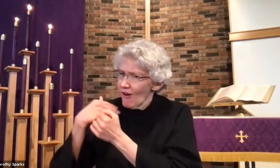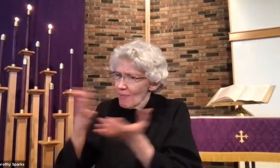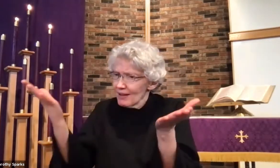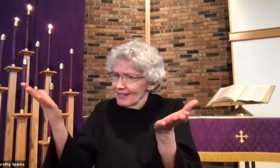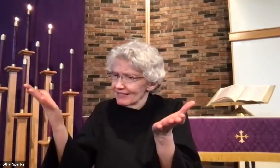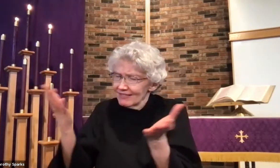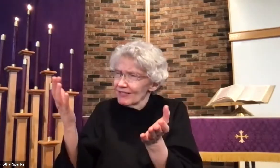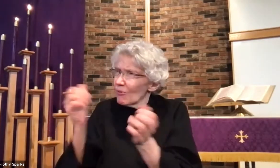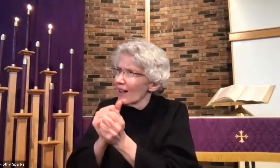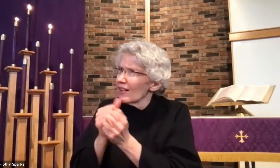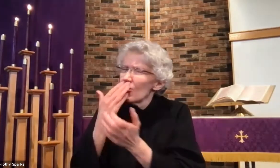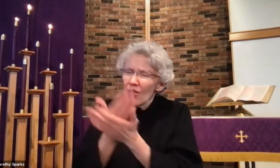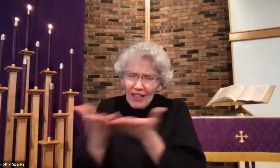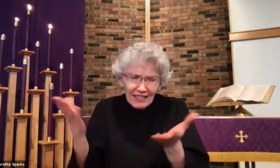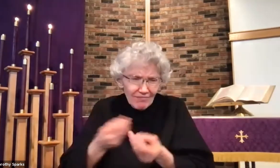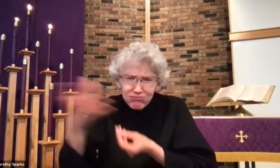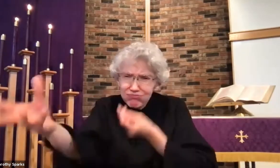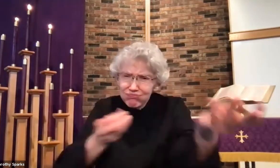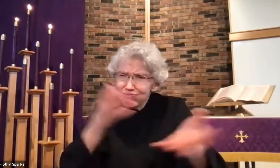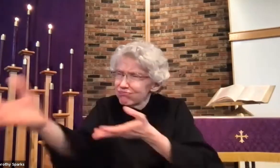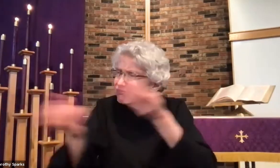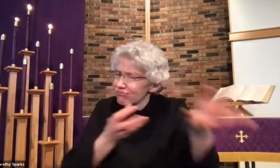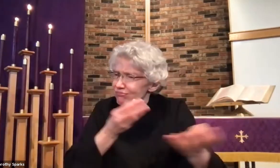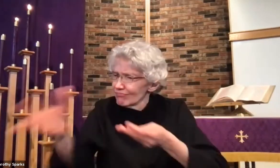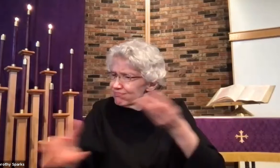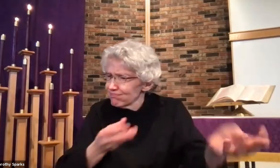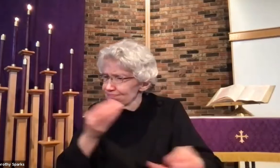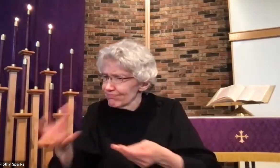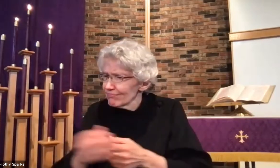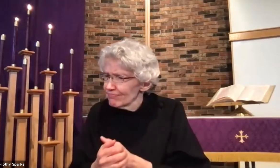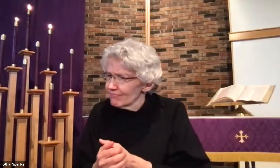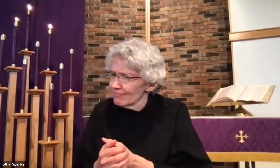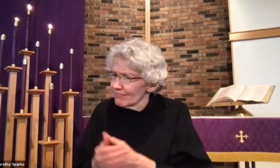Lord, when you open your hands, we are filled with good things.